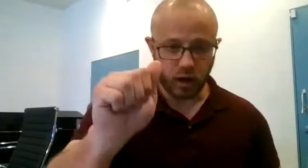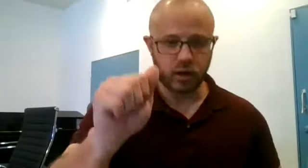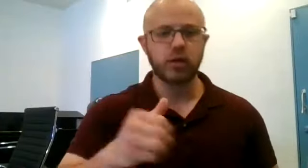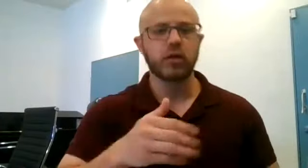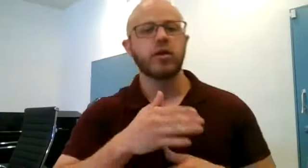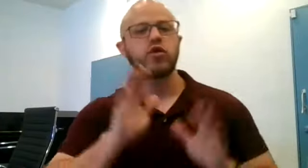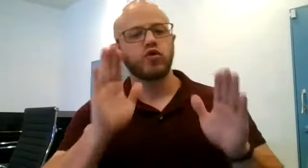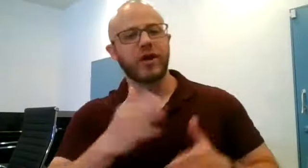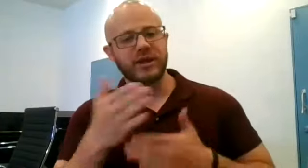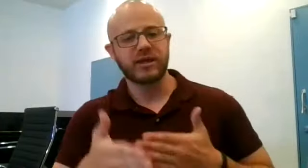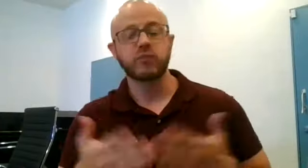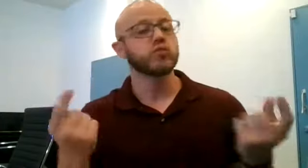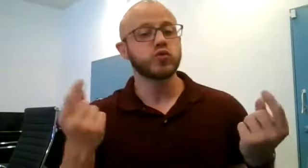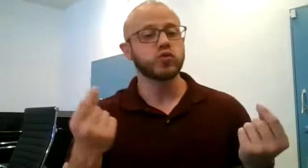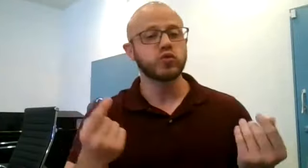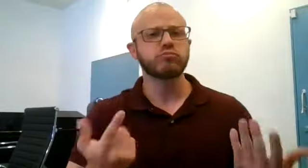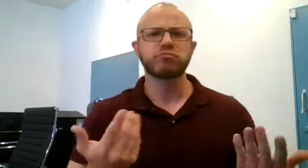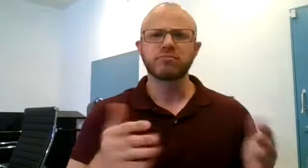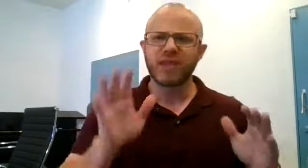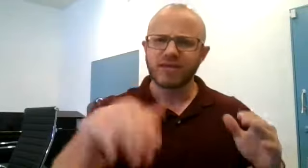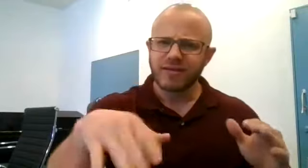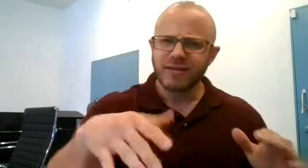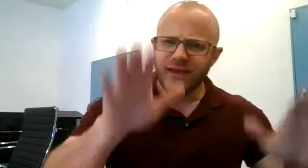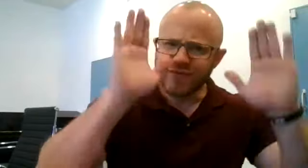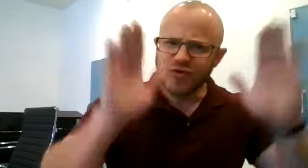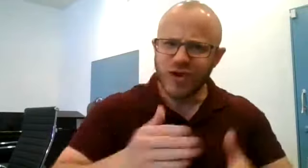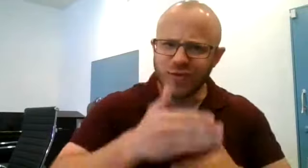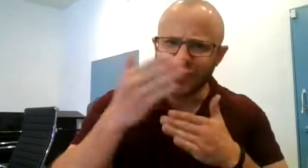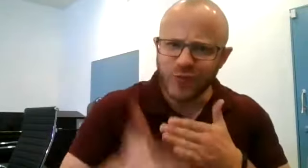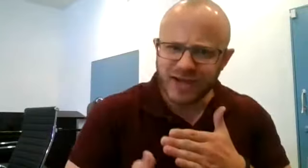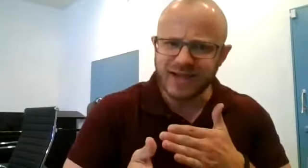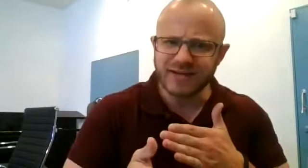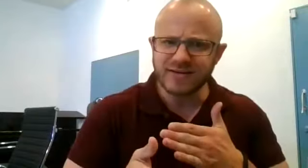have a great weekend. We just say great weekend,